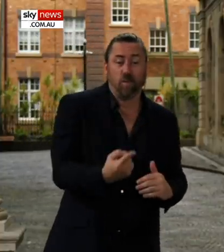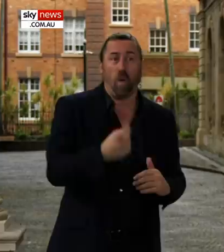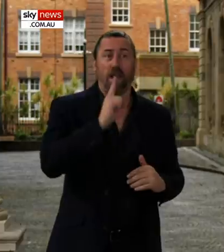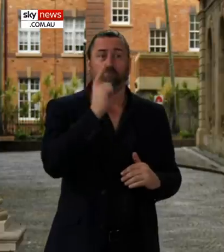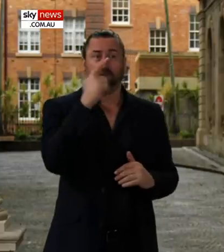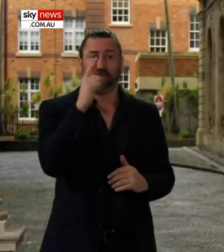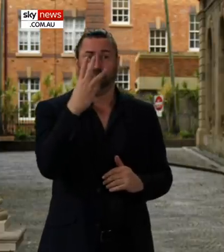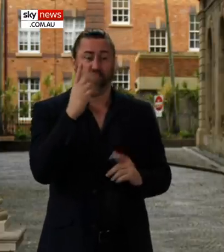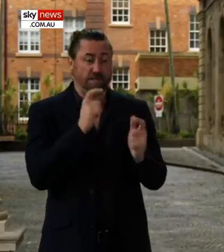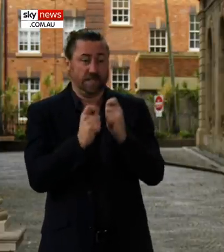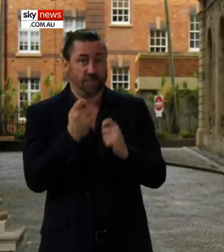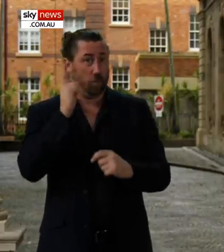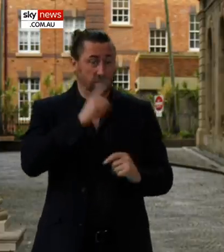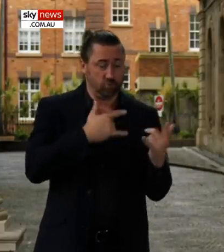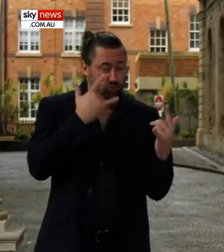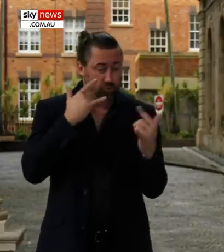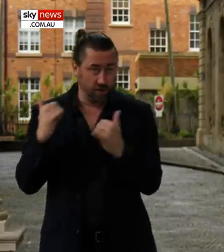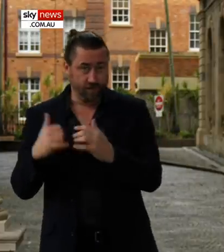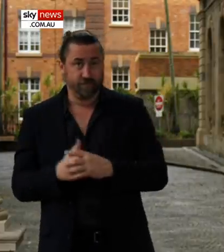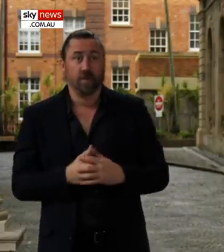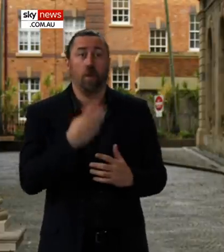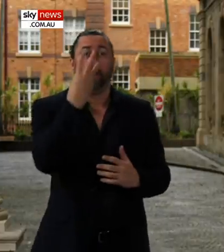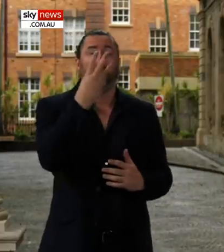10,173 tests, and I'm very pleased that we've had